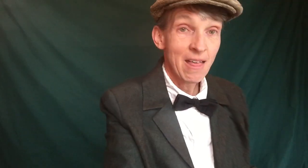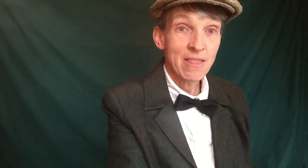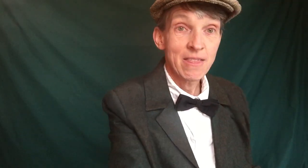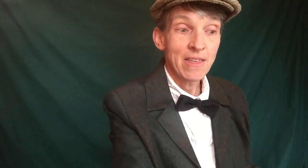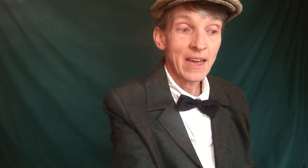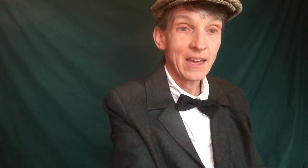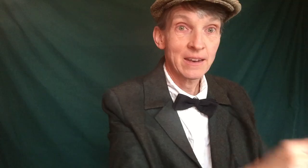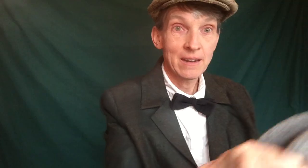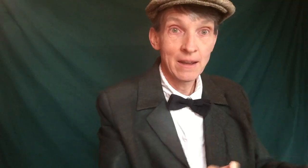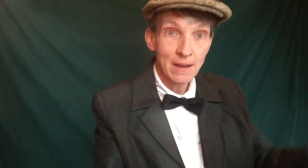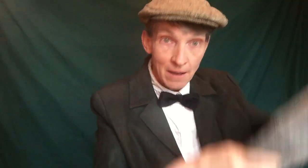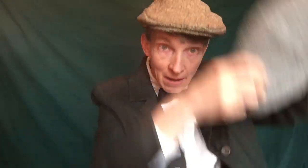Then,